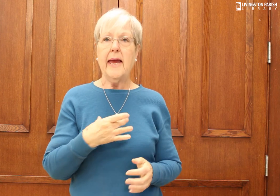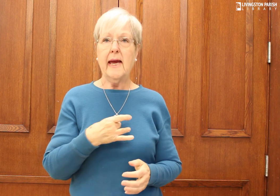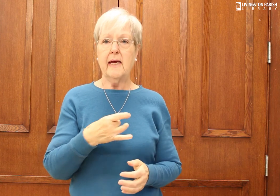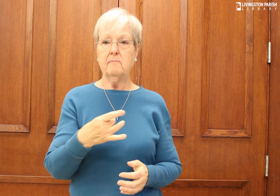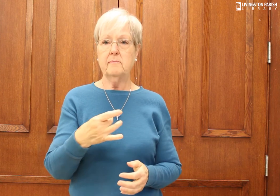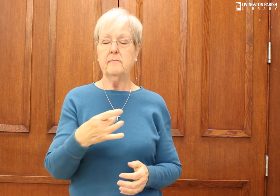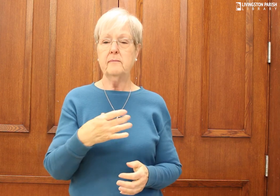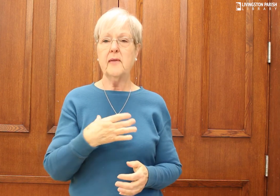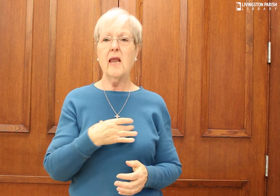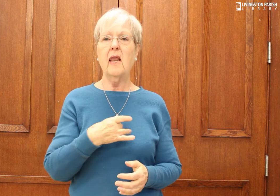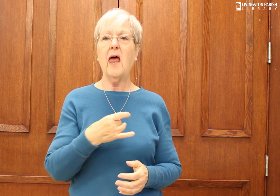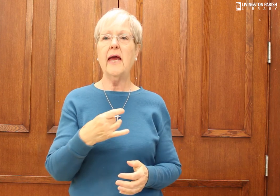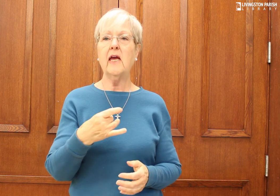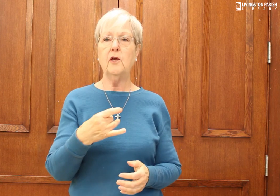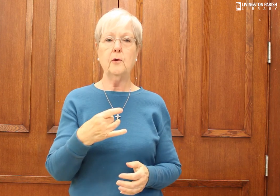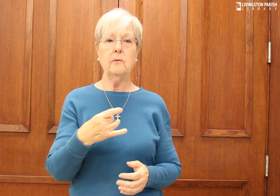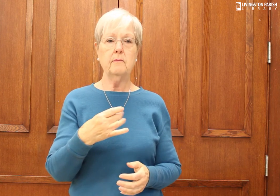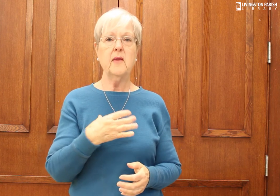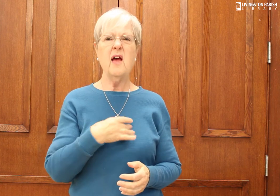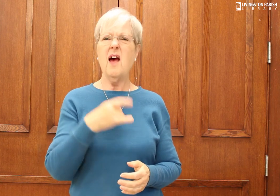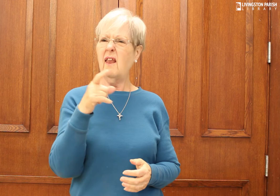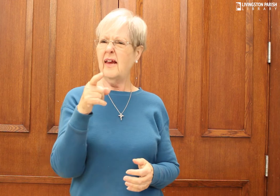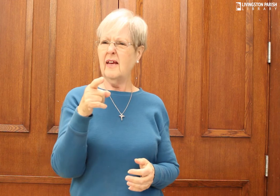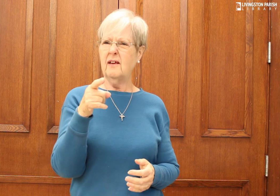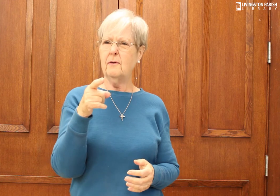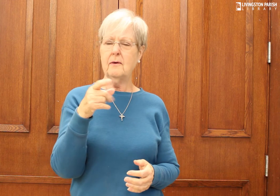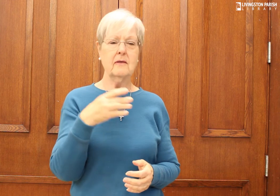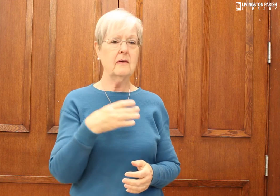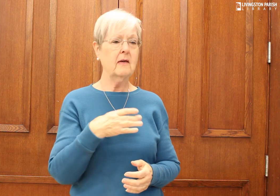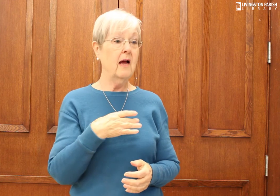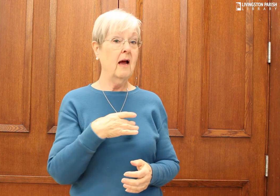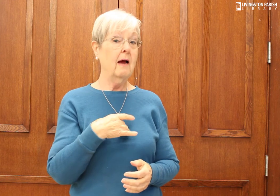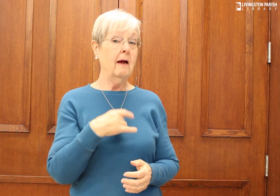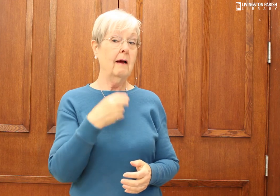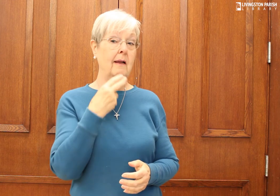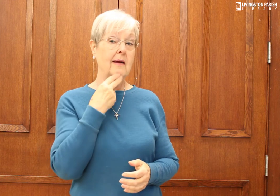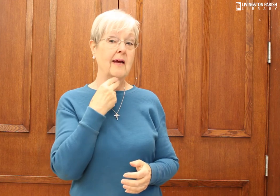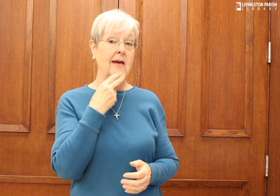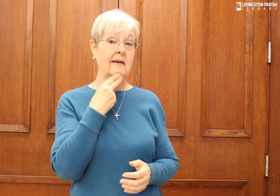Like. I like you. I like you. I like candy.